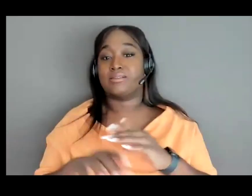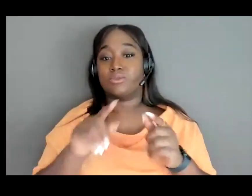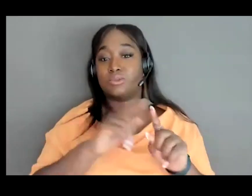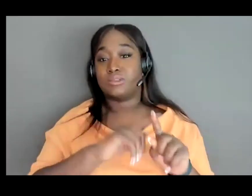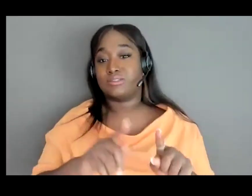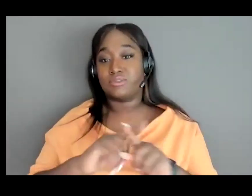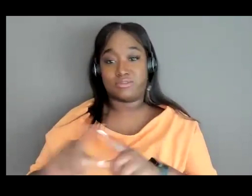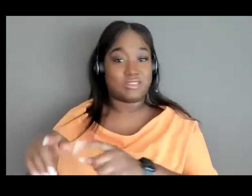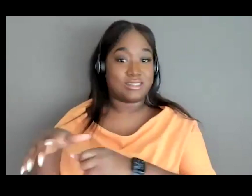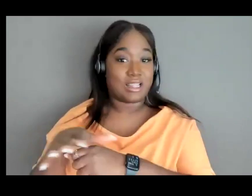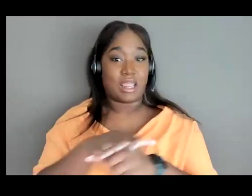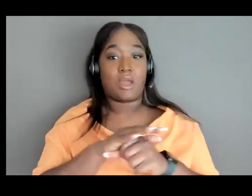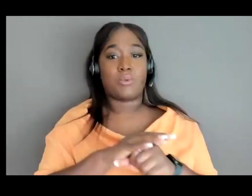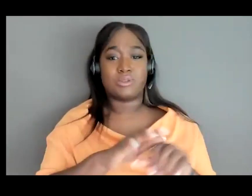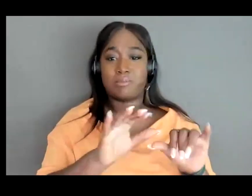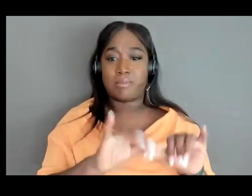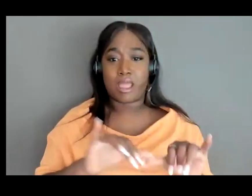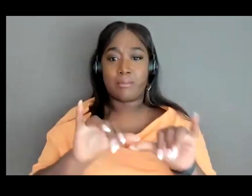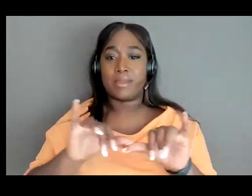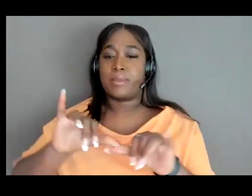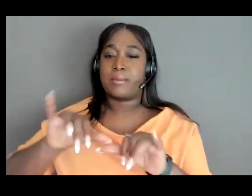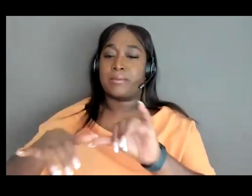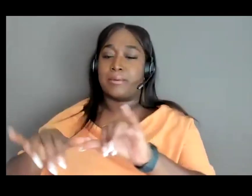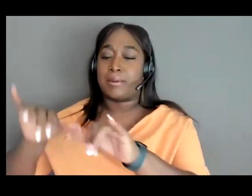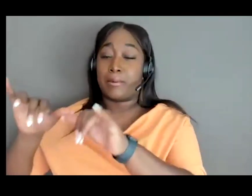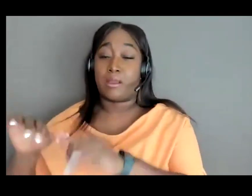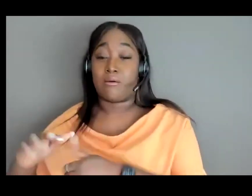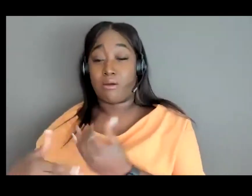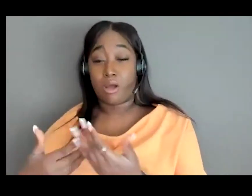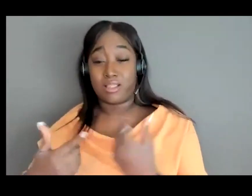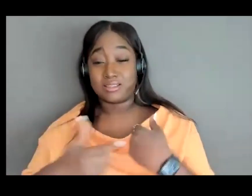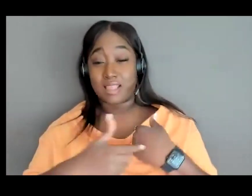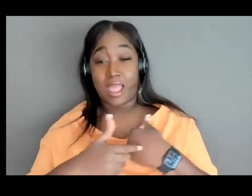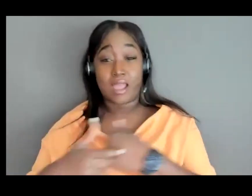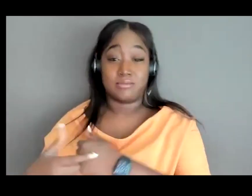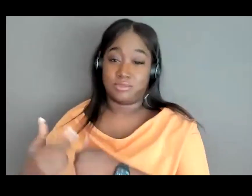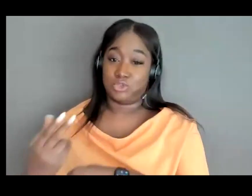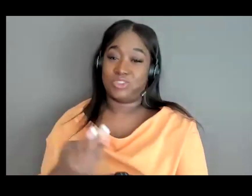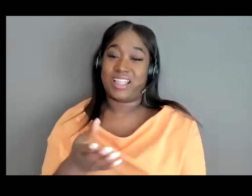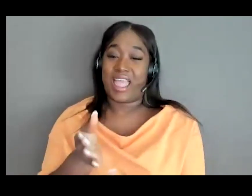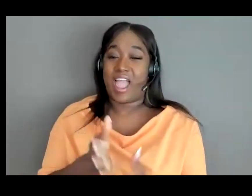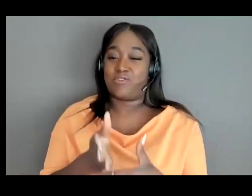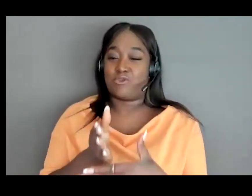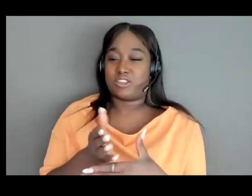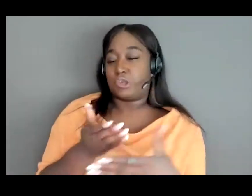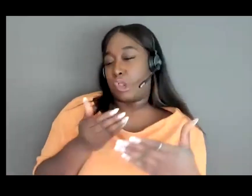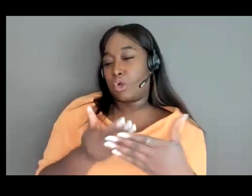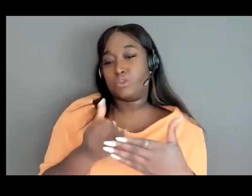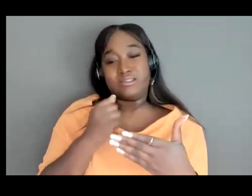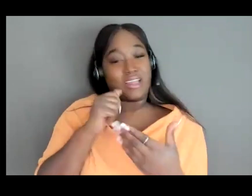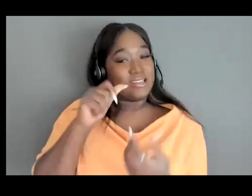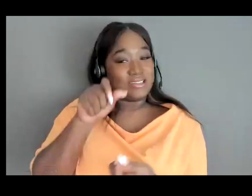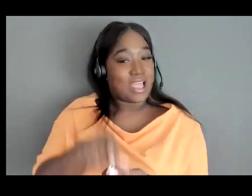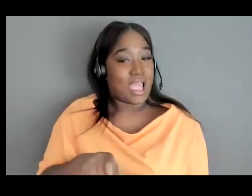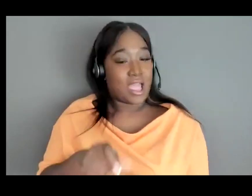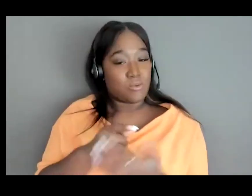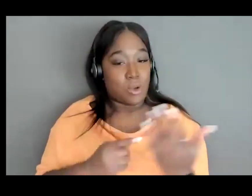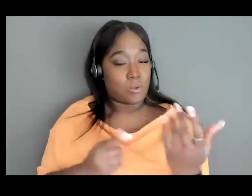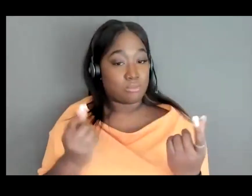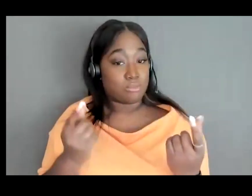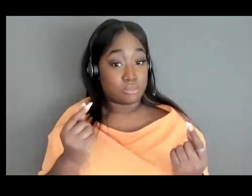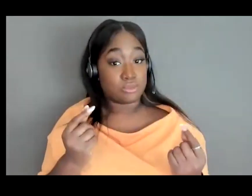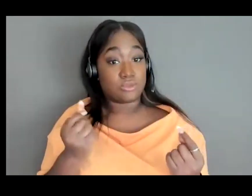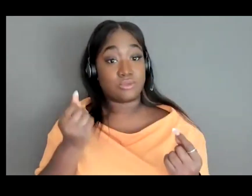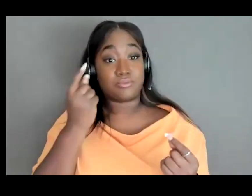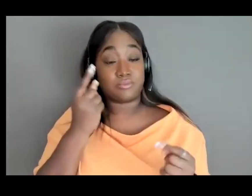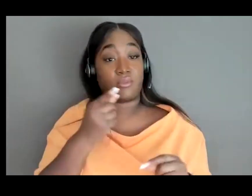just measure all of those times, right? And take like the average That's close. That's not quite exactly what we're going to